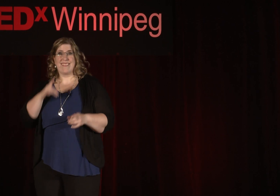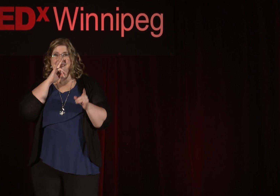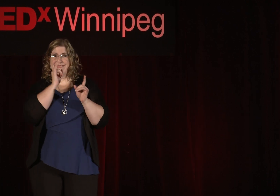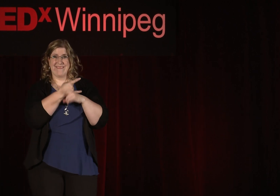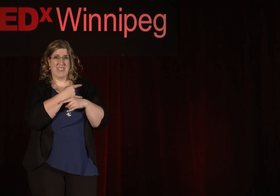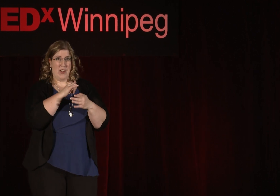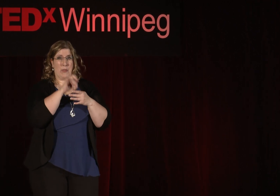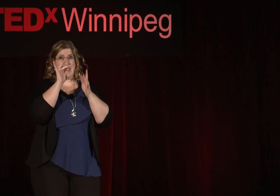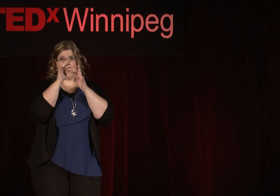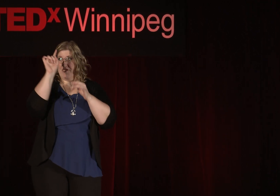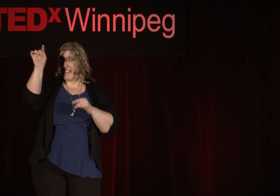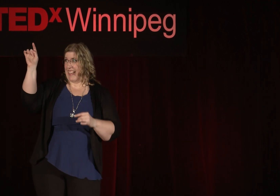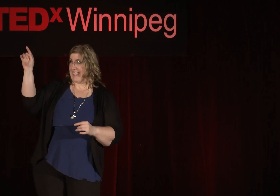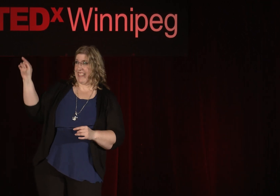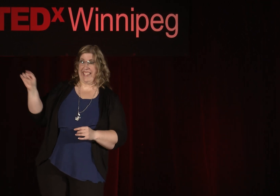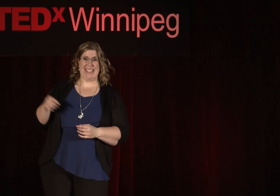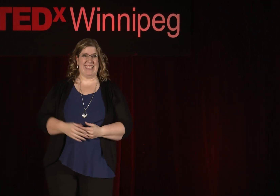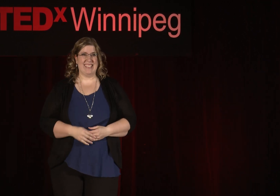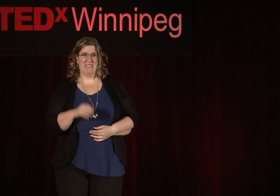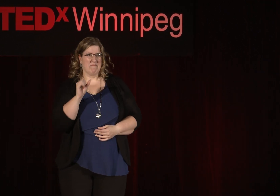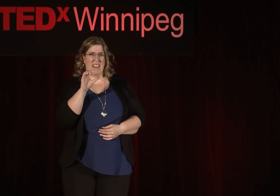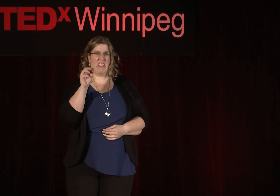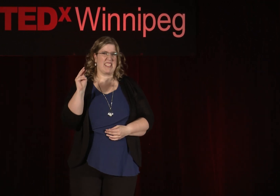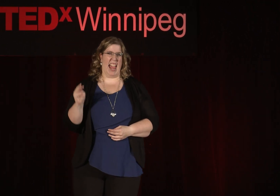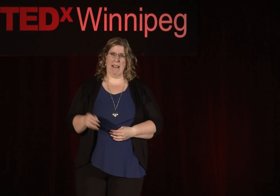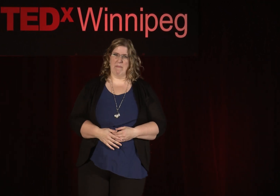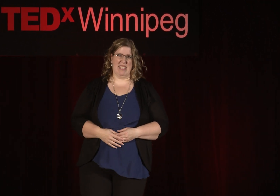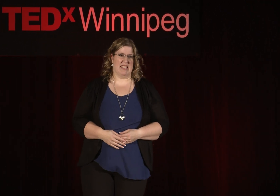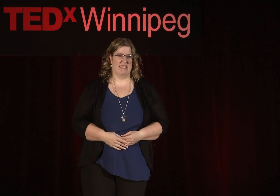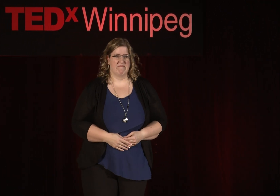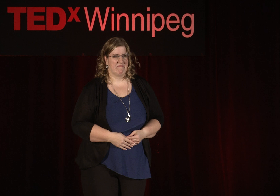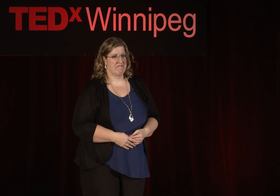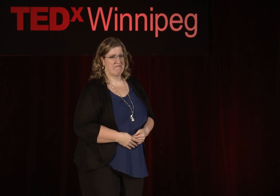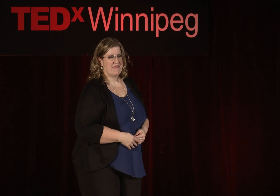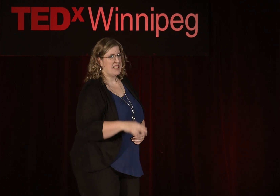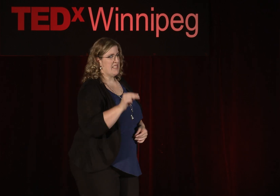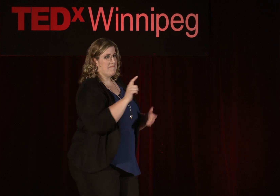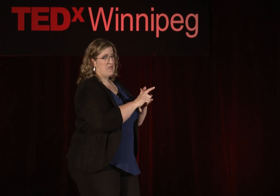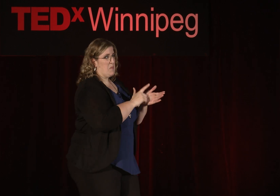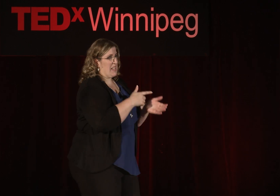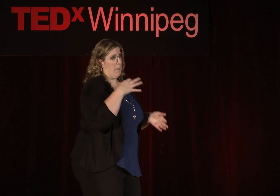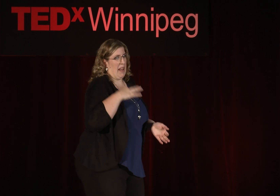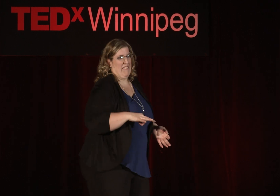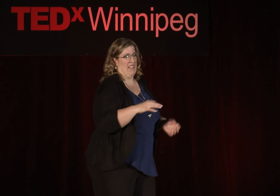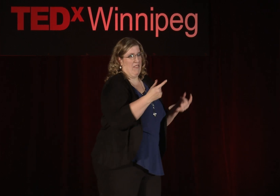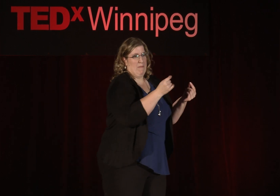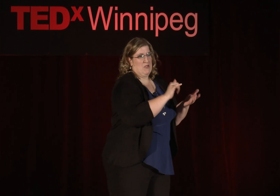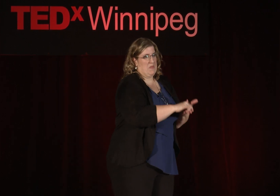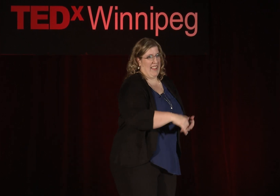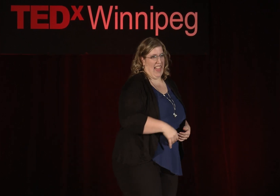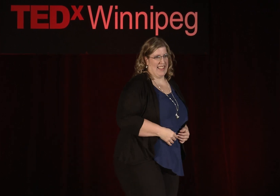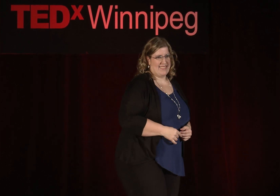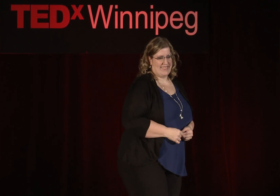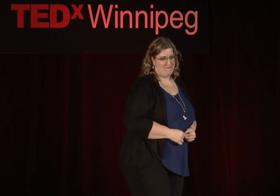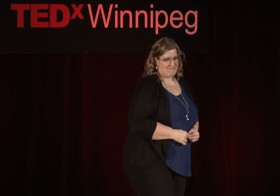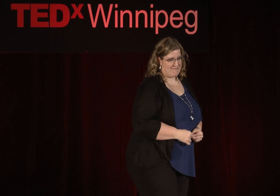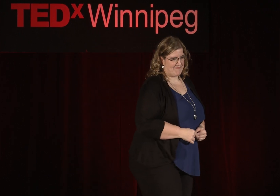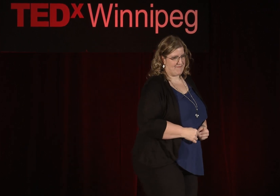Ironically, the sites that most of these people are using are scams. They have no legitimate value.